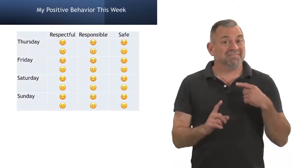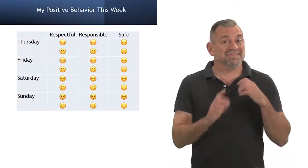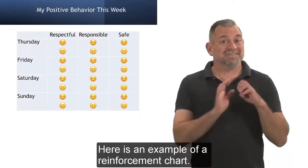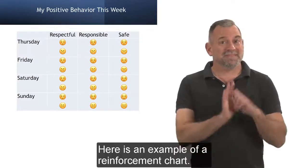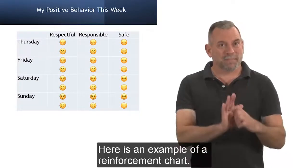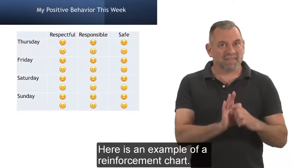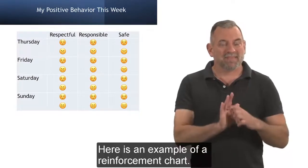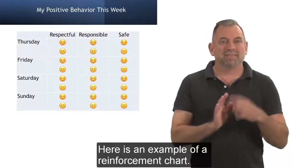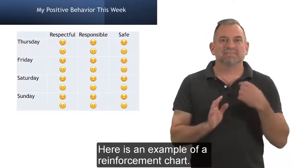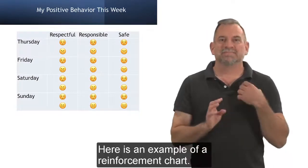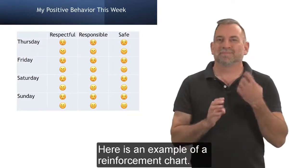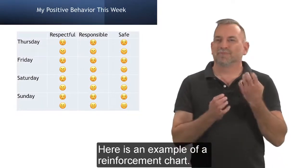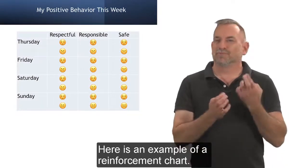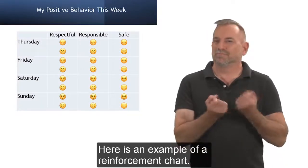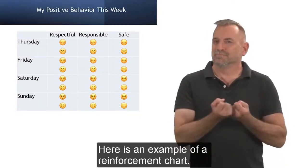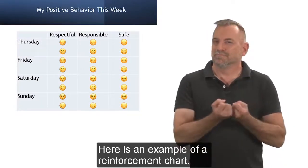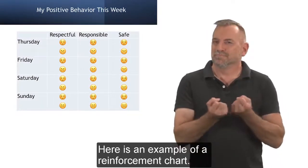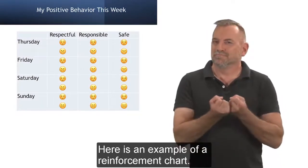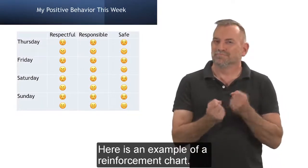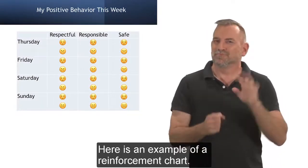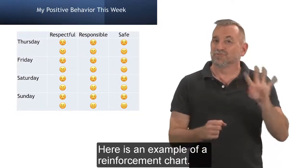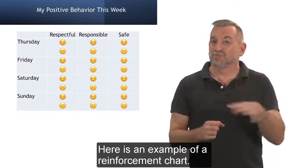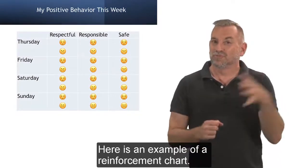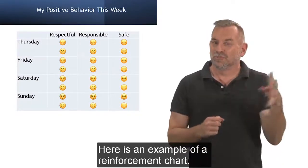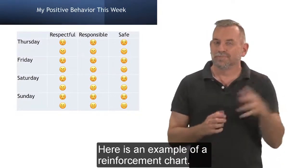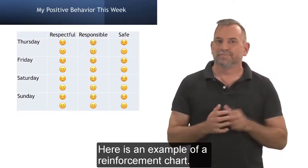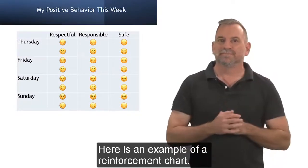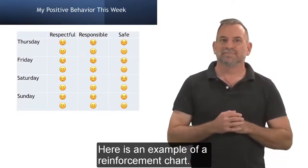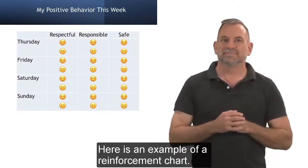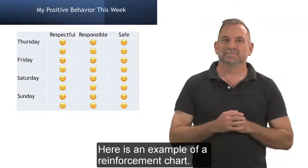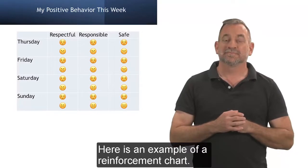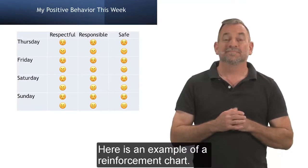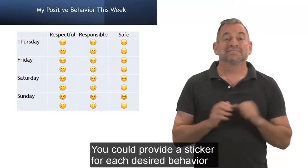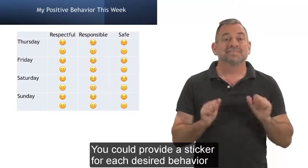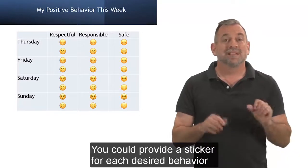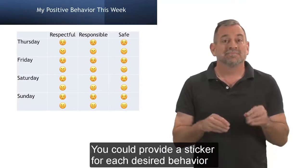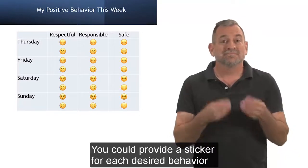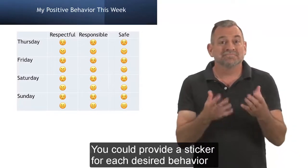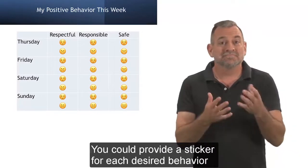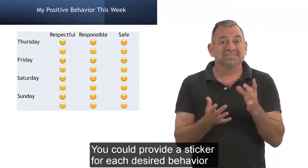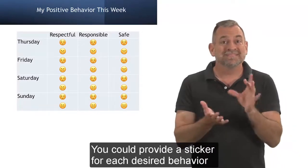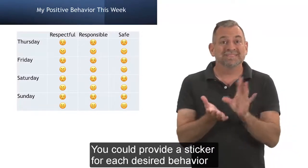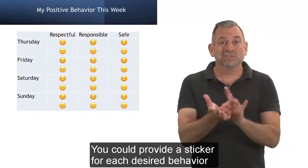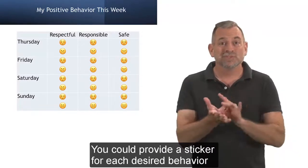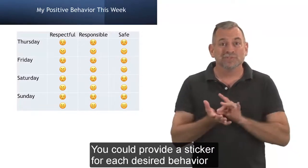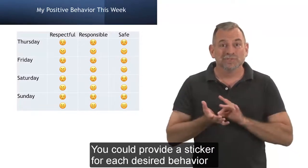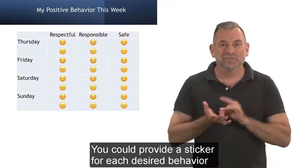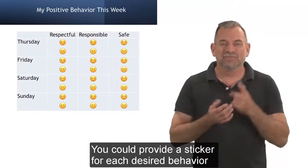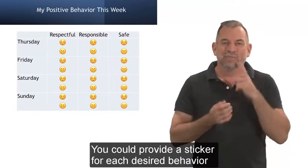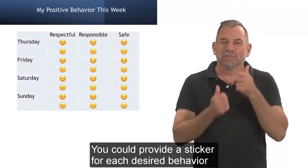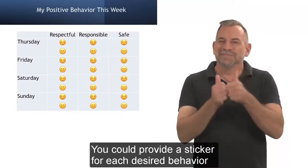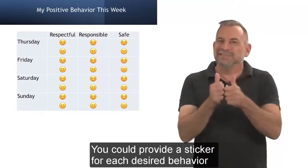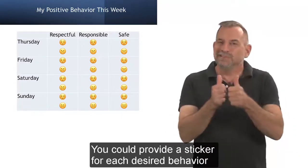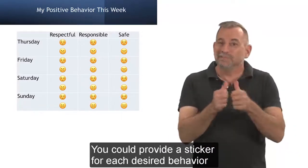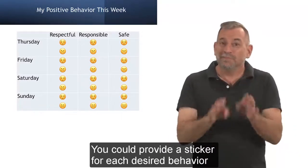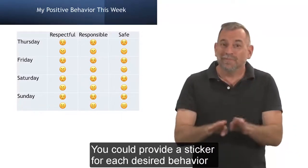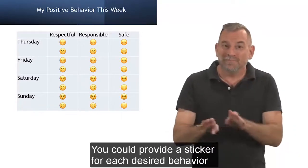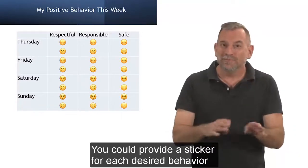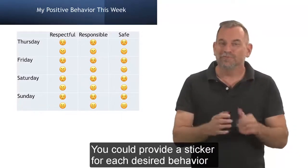Here's an example of a reinforcement chart. You could provide a sticker for each desired behavior over the course of